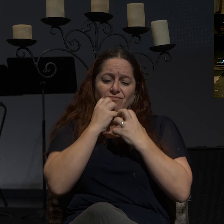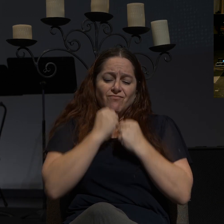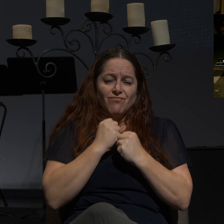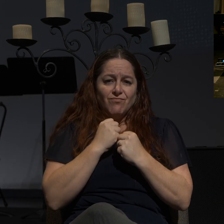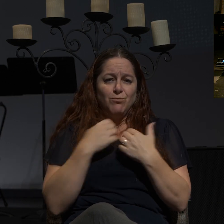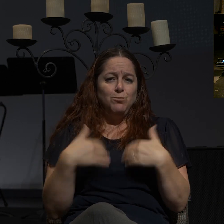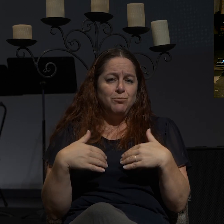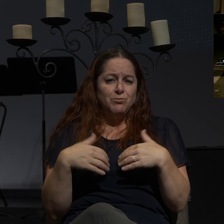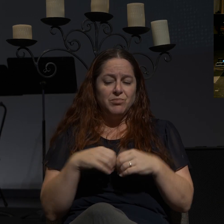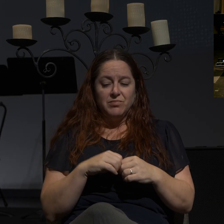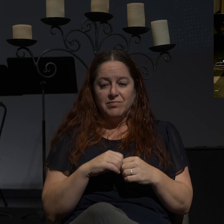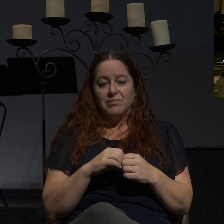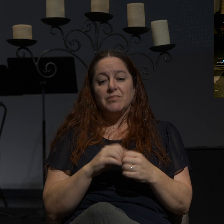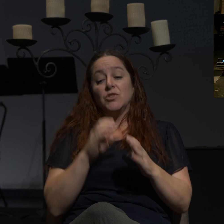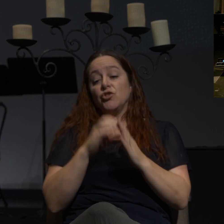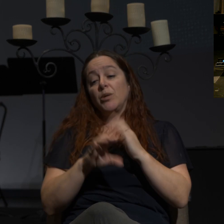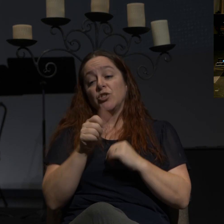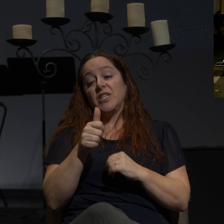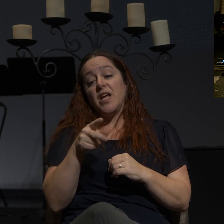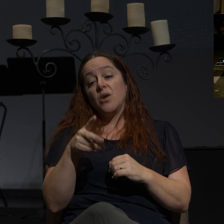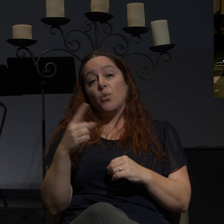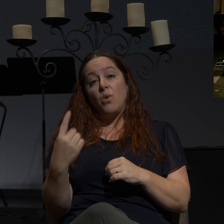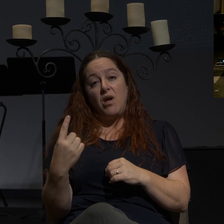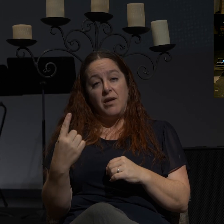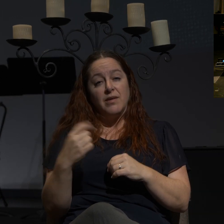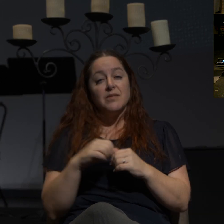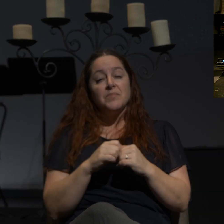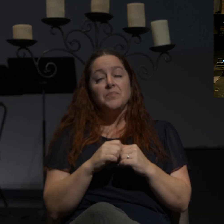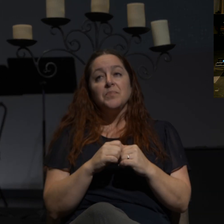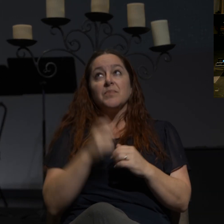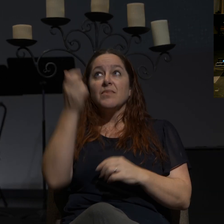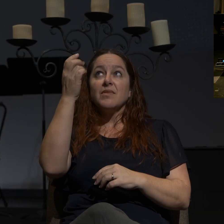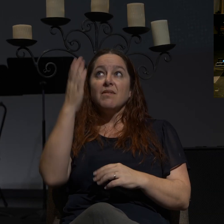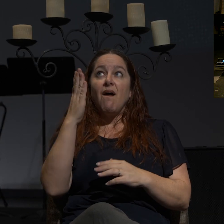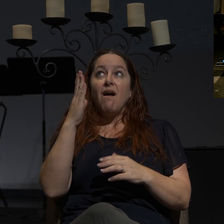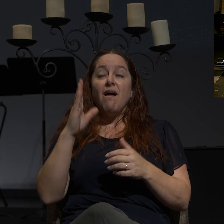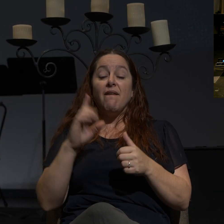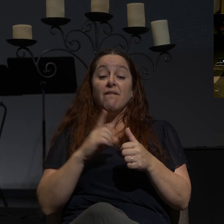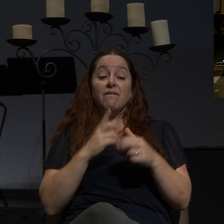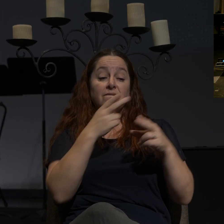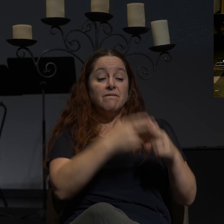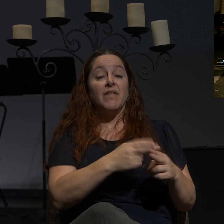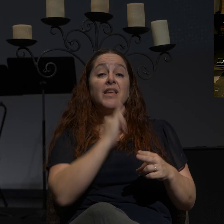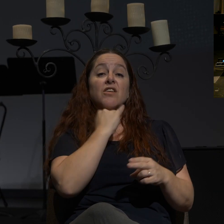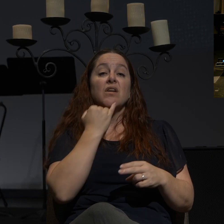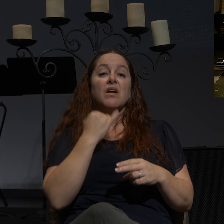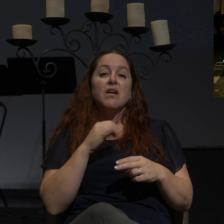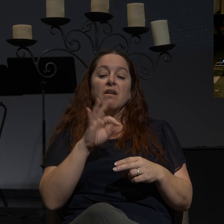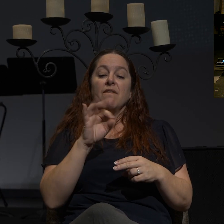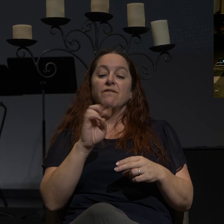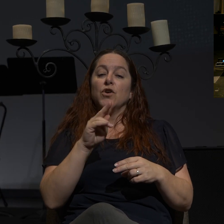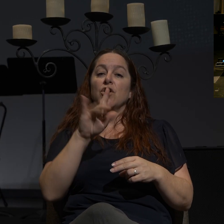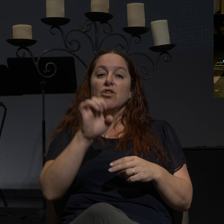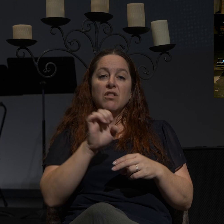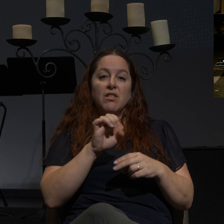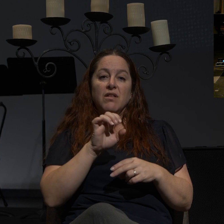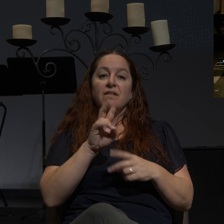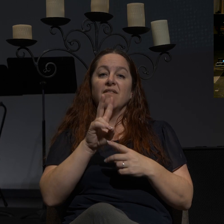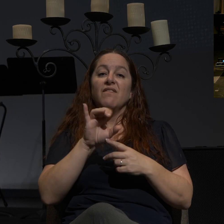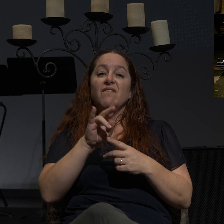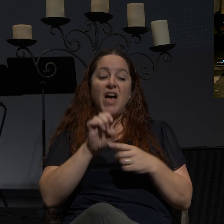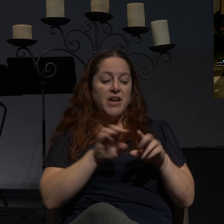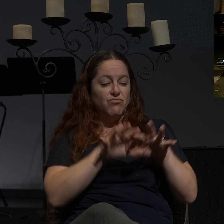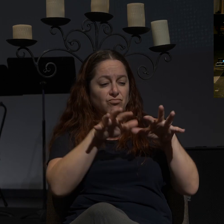precious. Chapter 10, verse 1, God refers to Israel as a fertile vine that's yielded multiple amounts